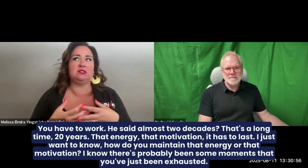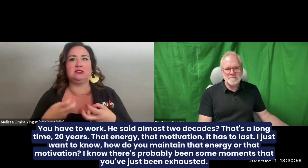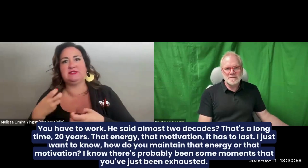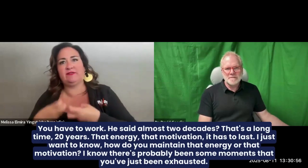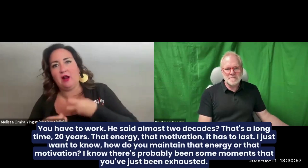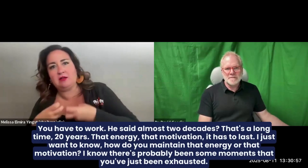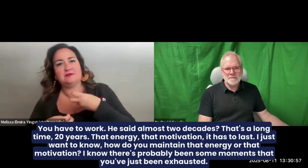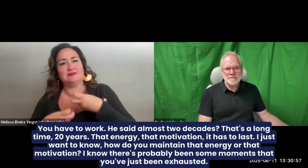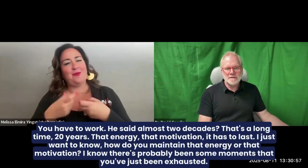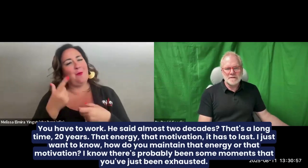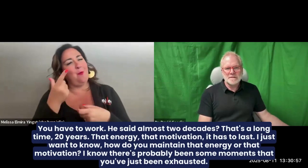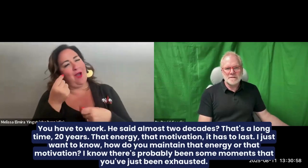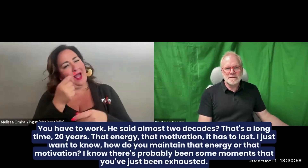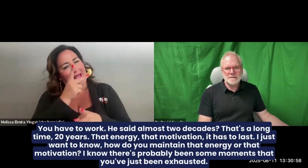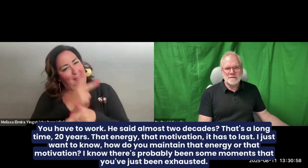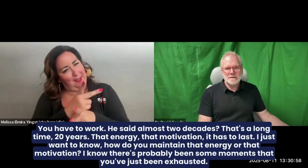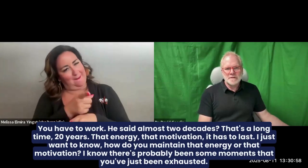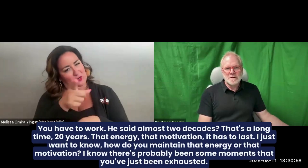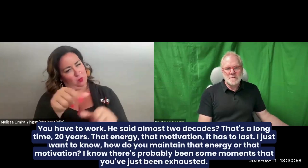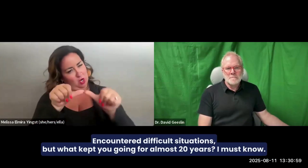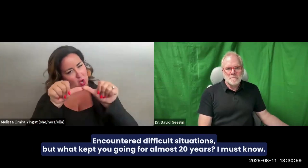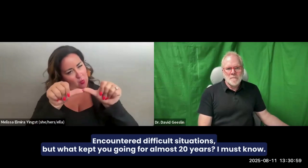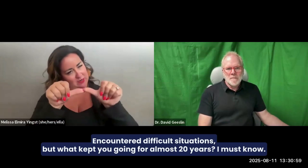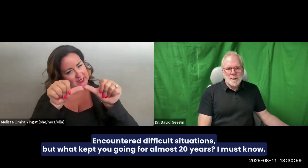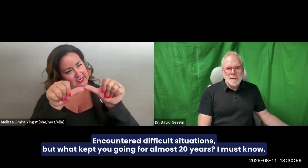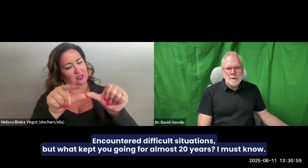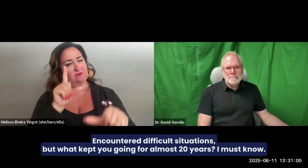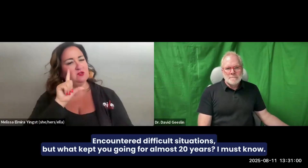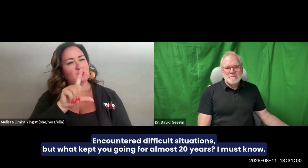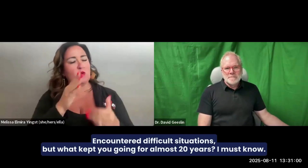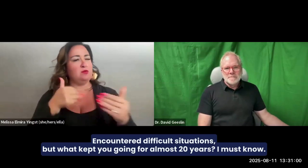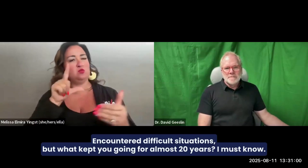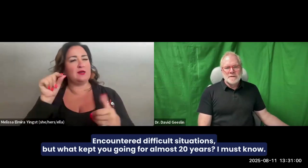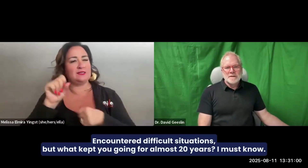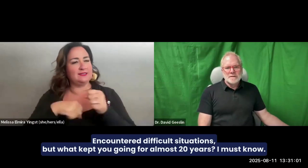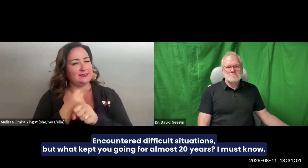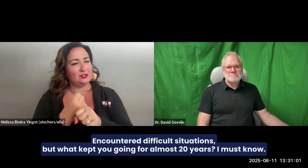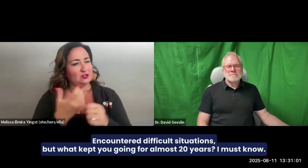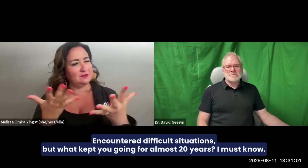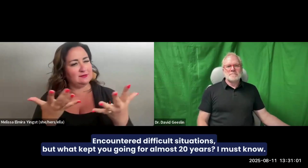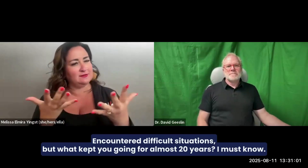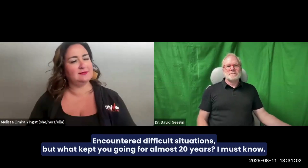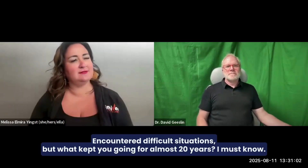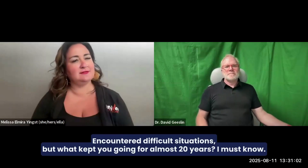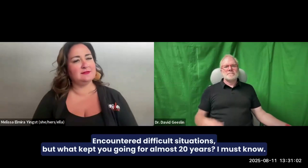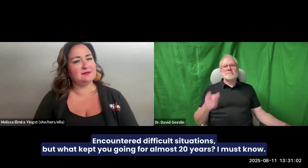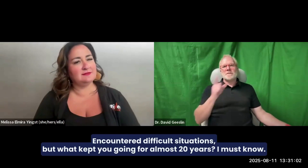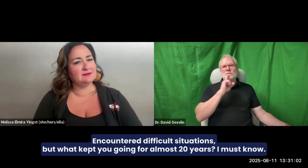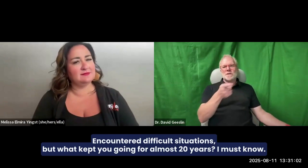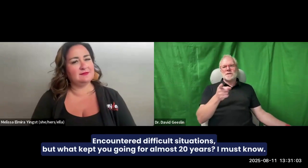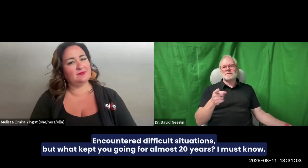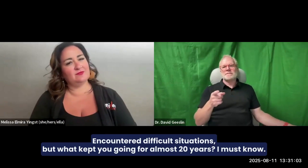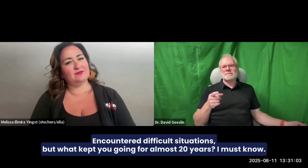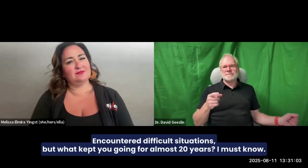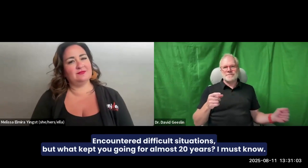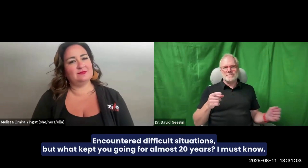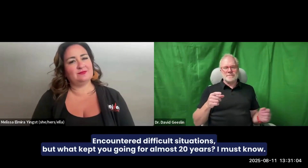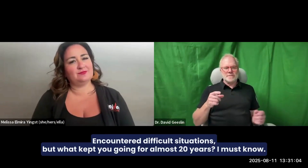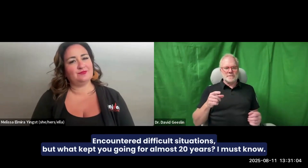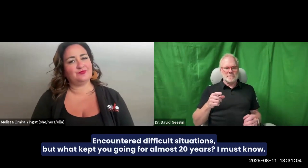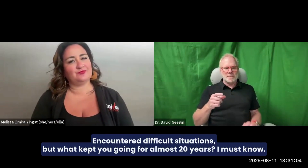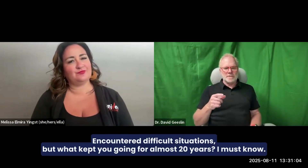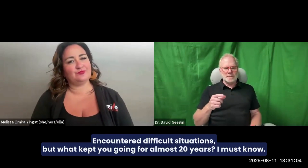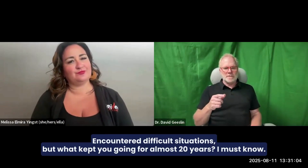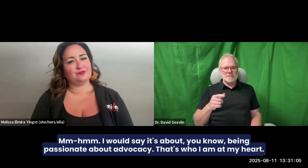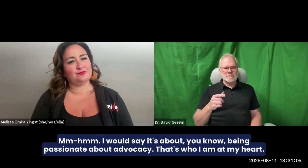some moments that you've just been exhausted, encountered difficult situations, but what kept you going for almost 20 years? I